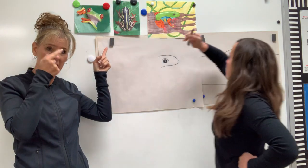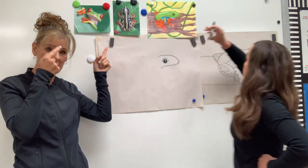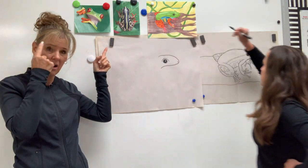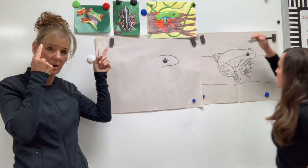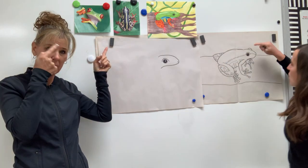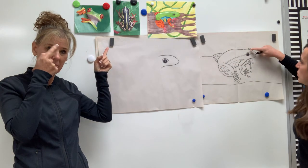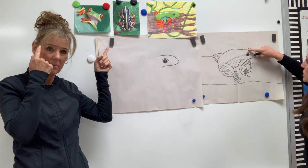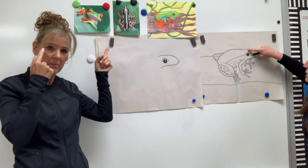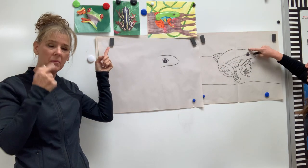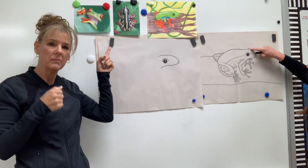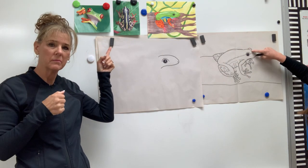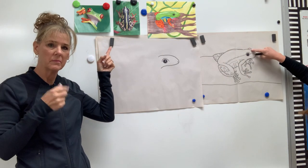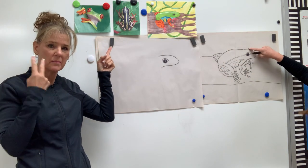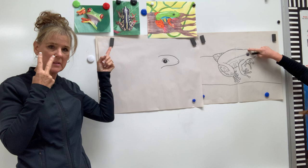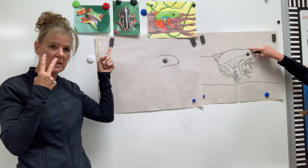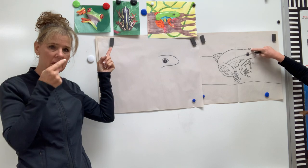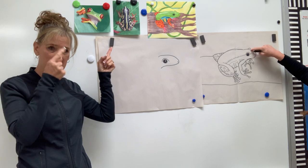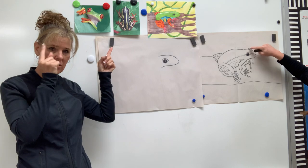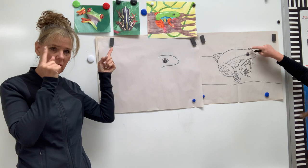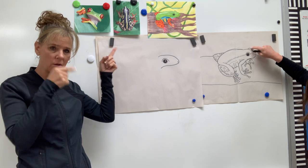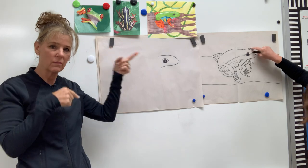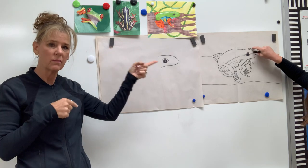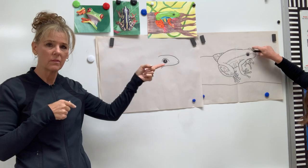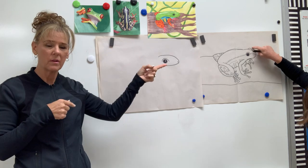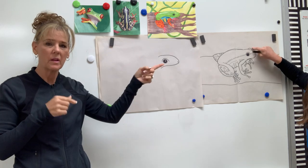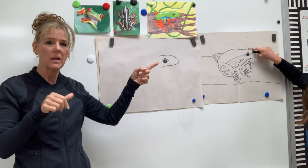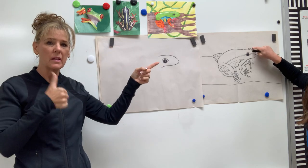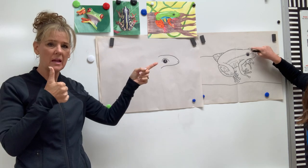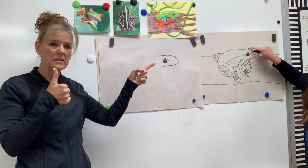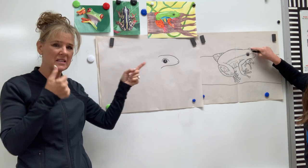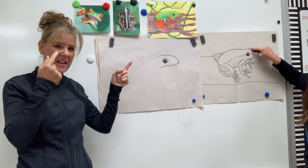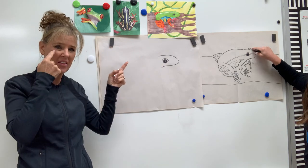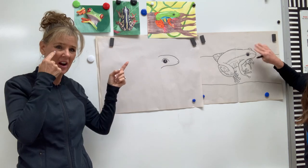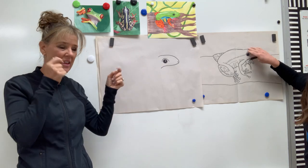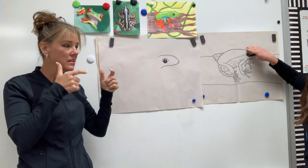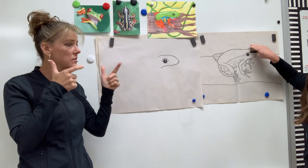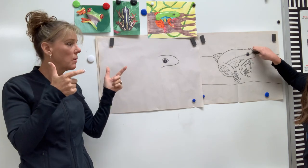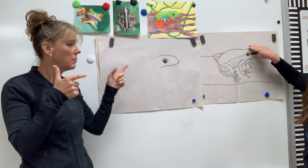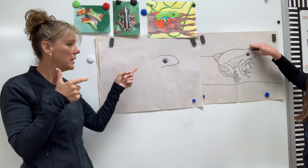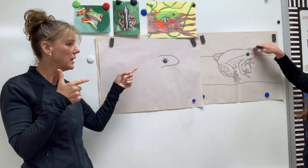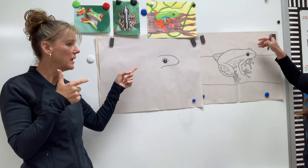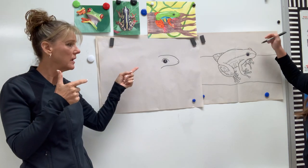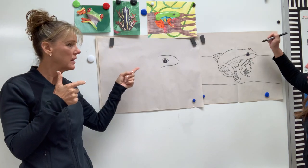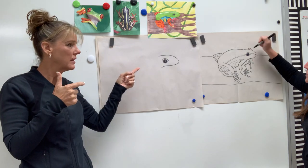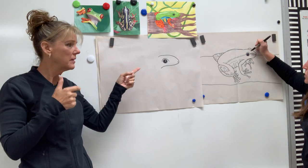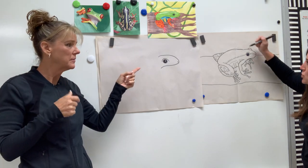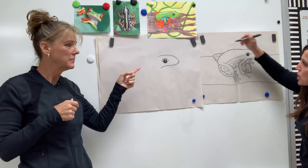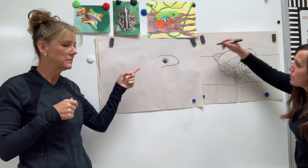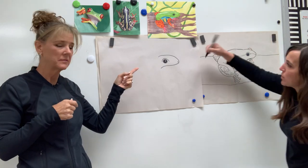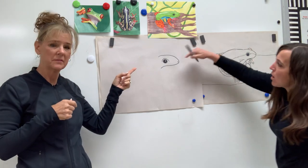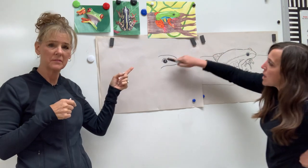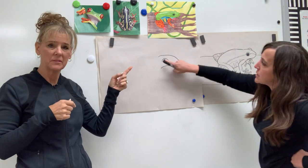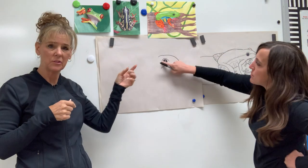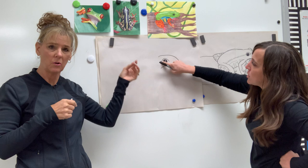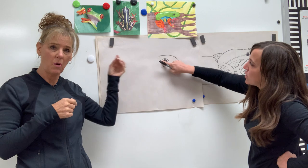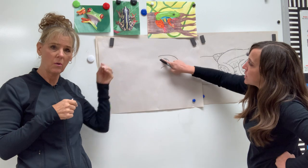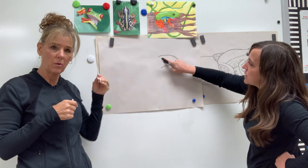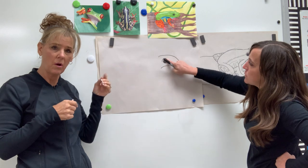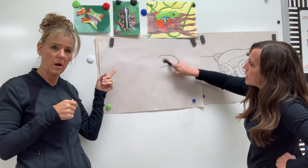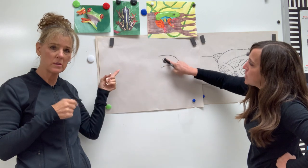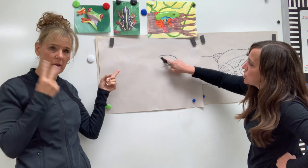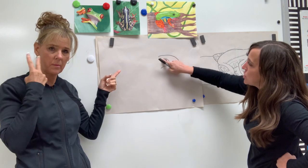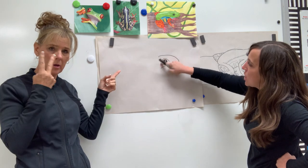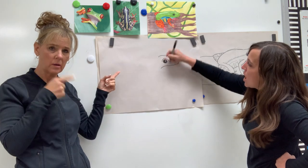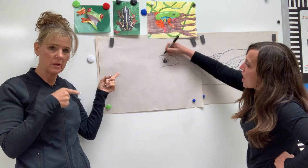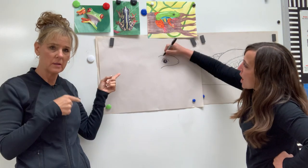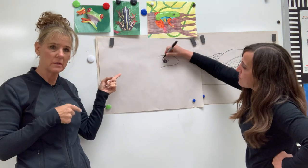top, okay? So, see this little curve right here? That's his other eyeball that's so big, it's sticking out of the top. So jump across, I'm gonna look at